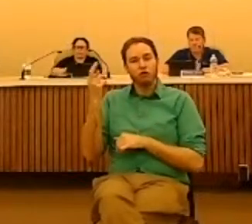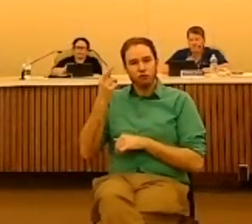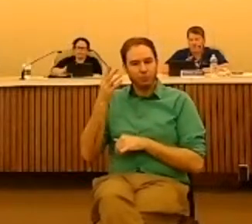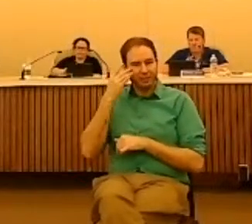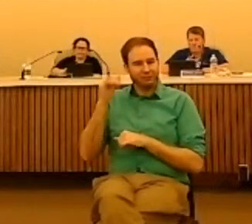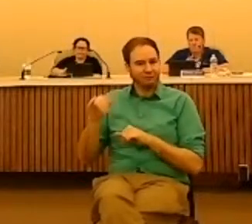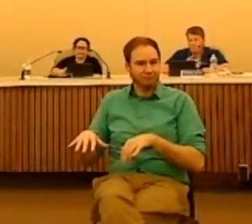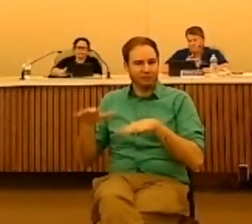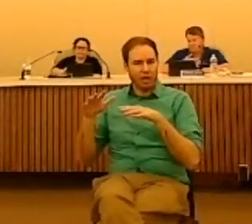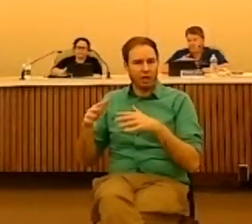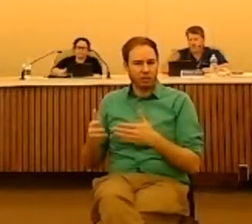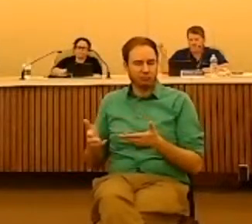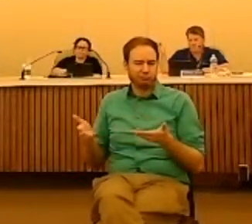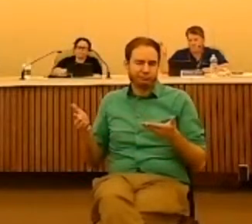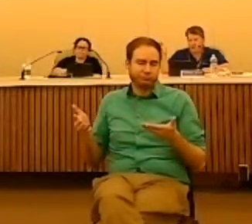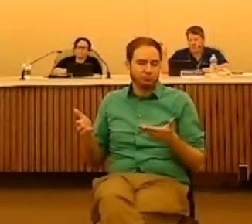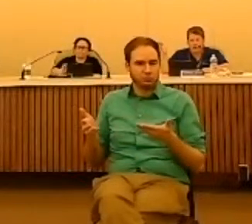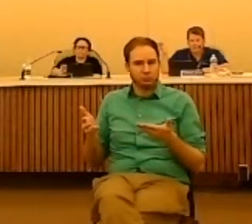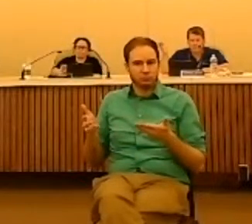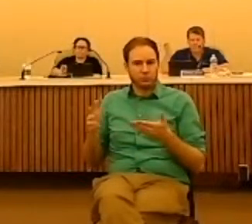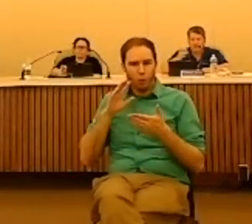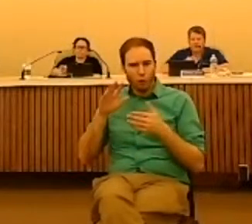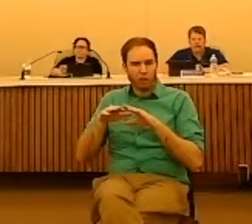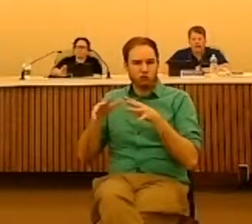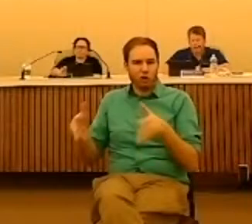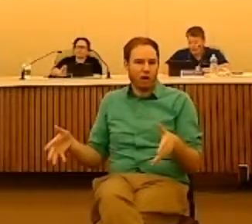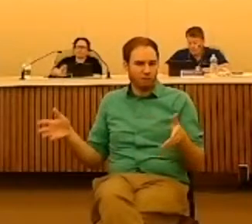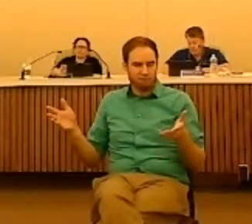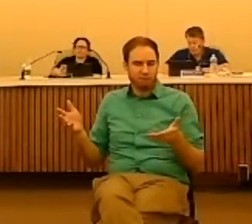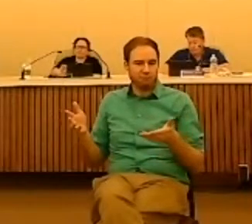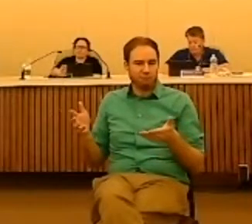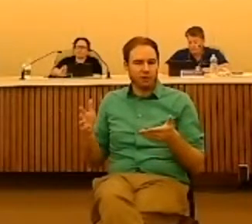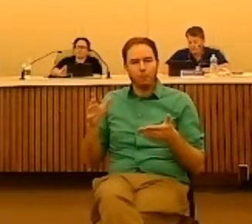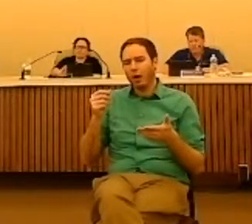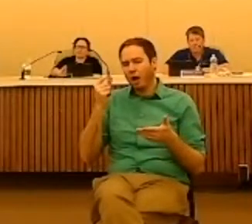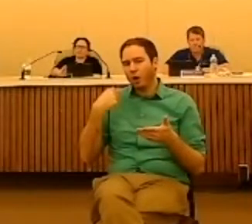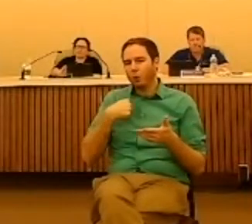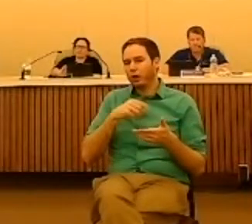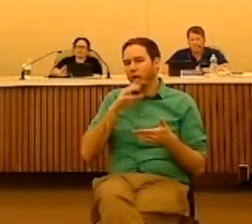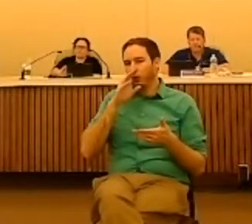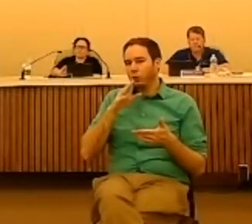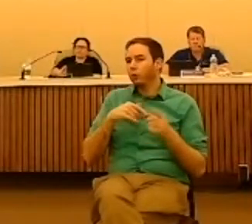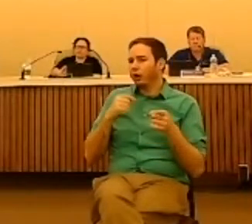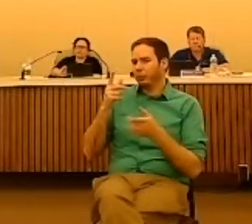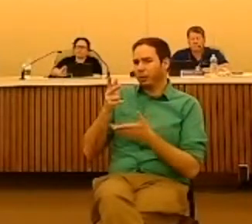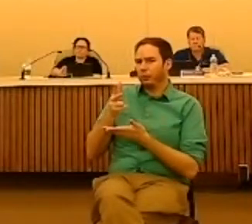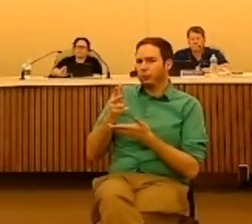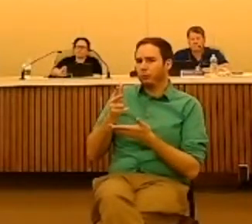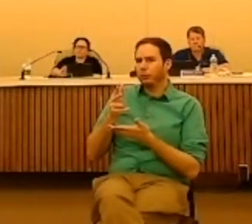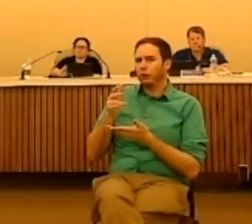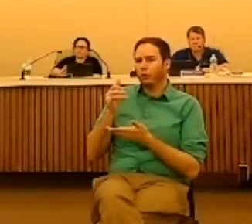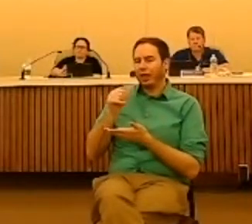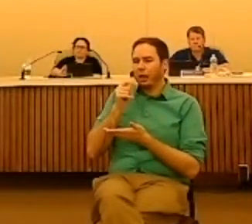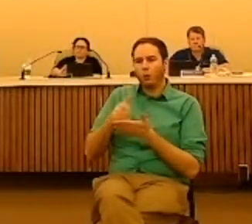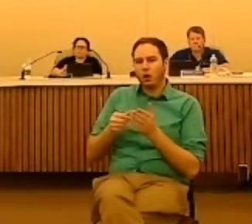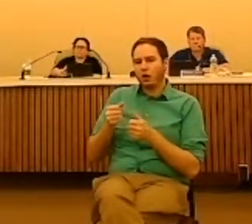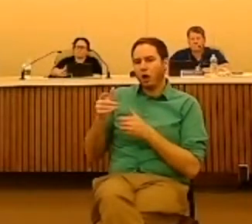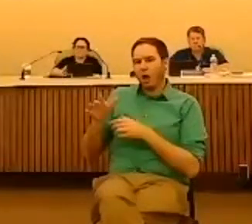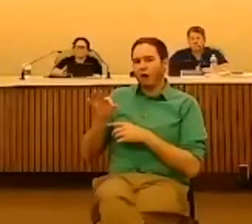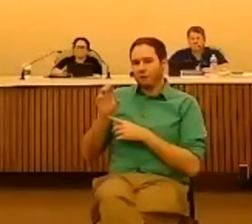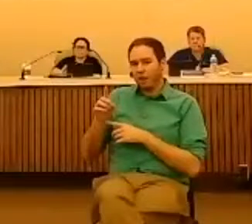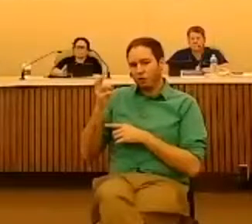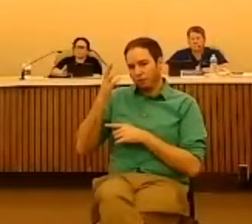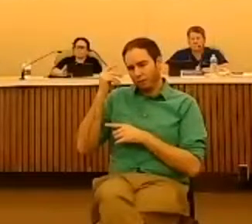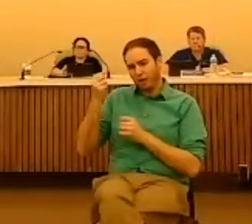if they flood, they drain off. But Well, but we'll definitely. That's not the one that's causing the flood. The flood is